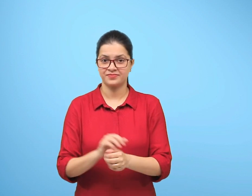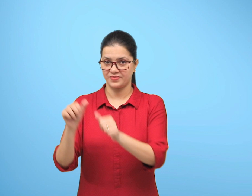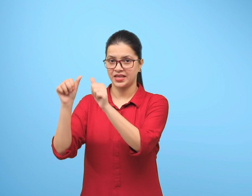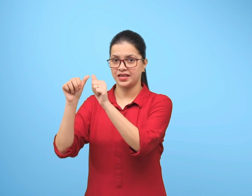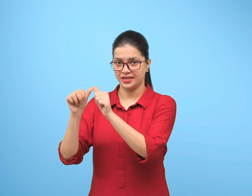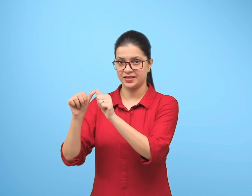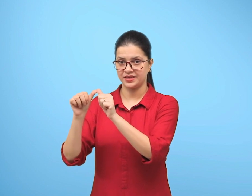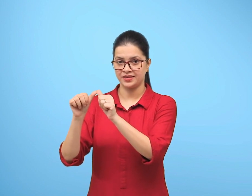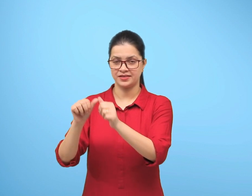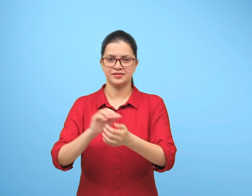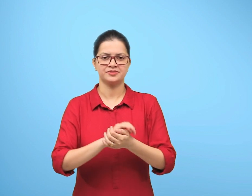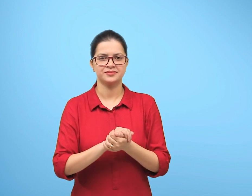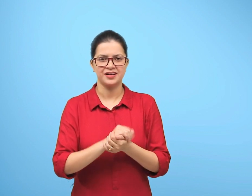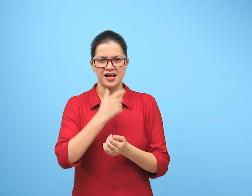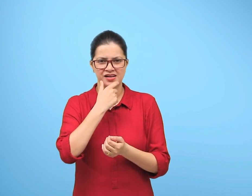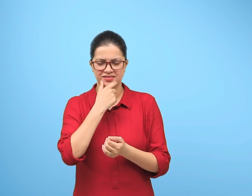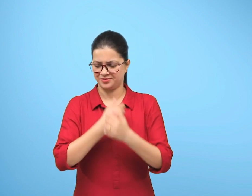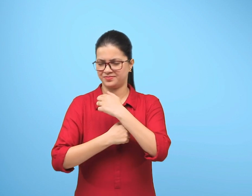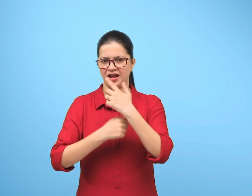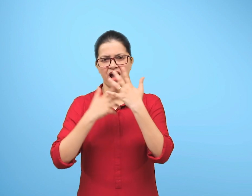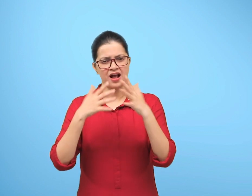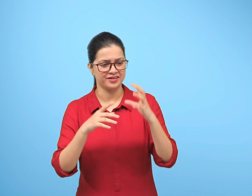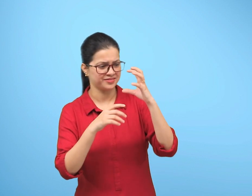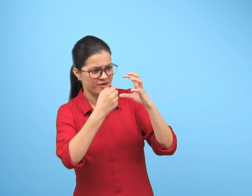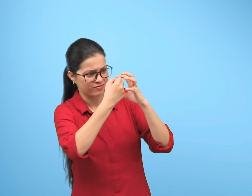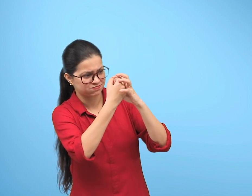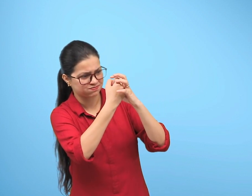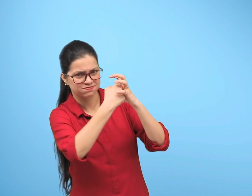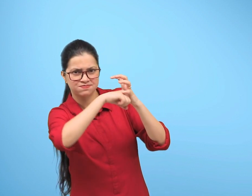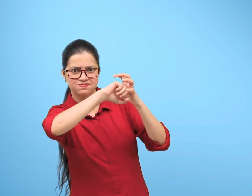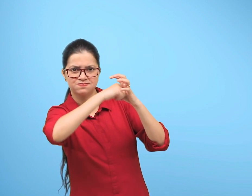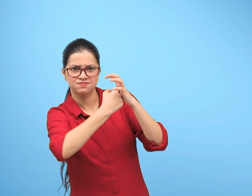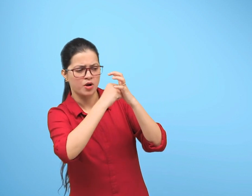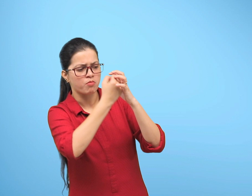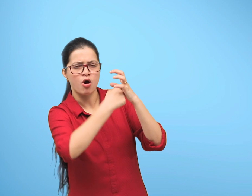A. What is a ball and socket joint?